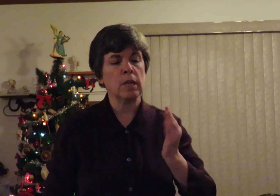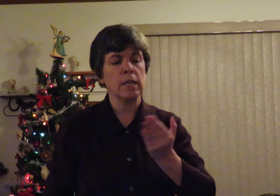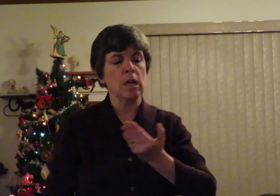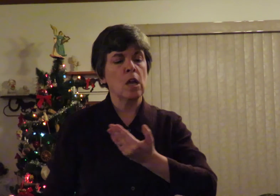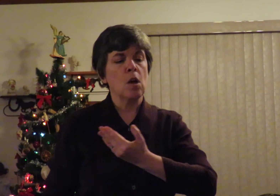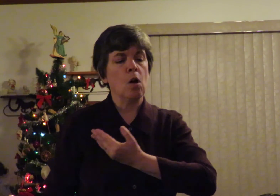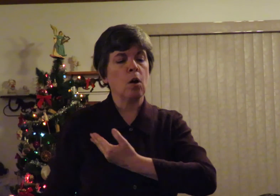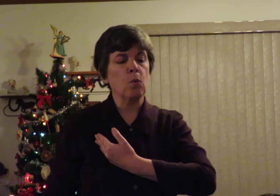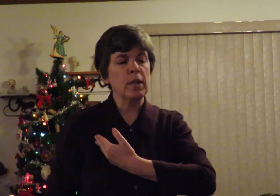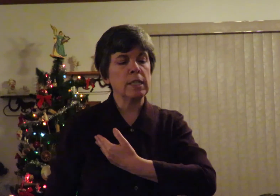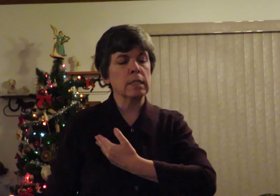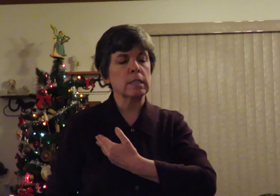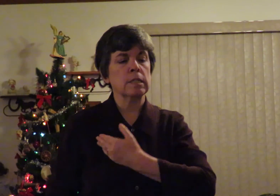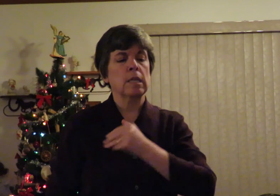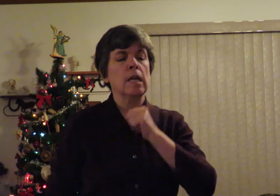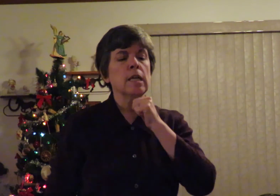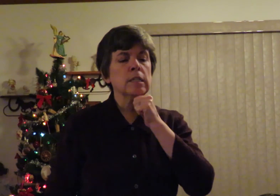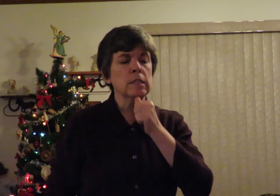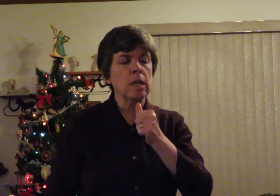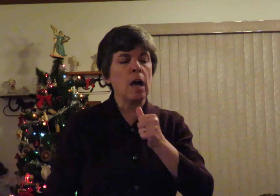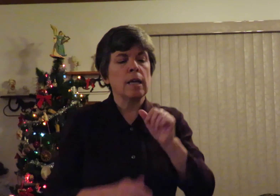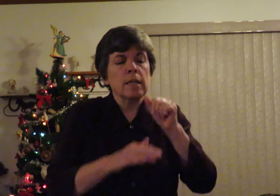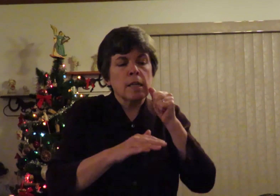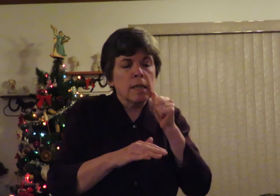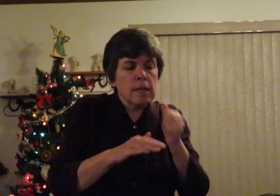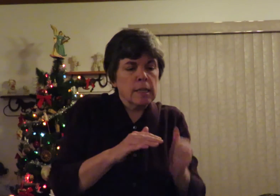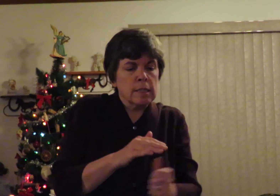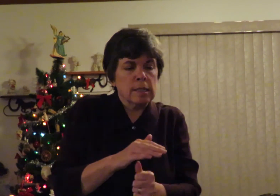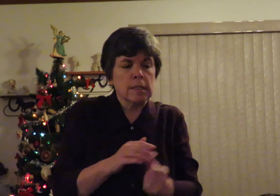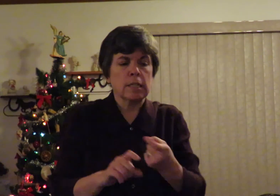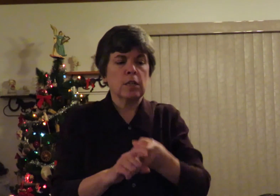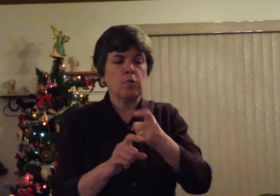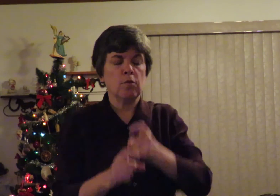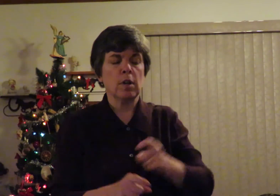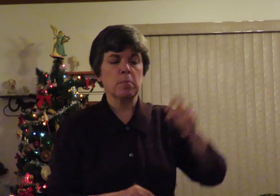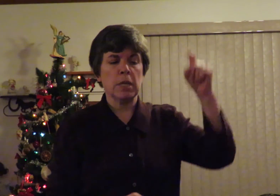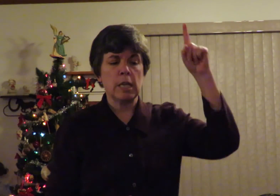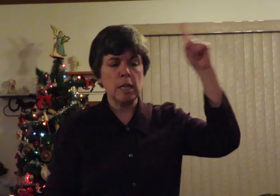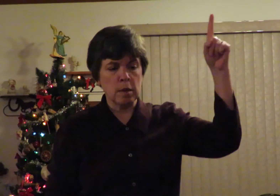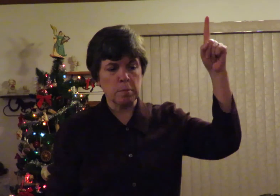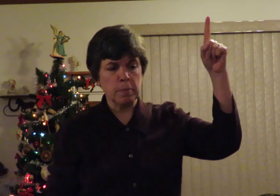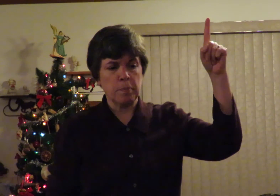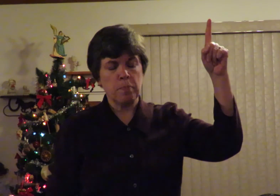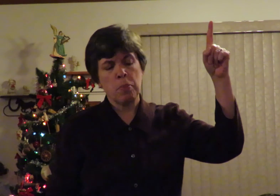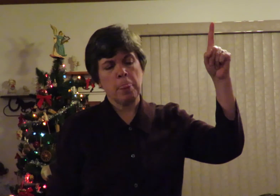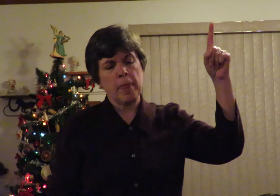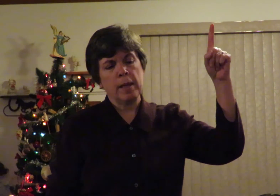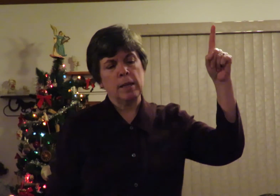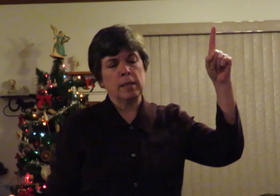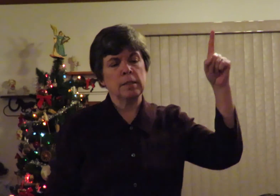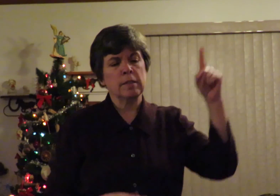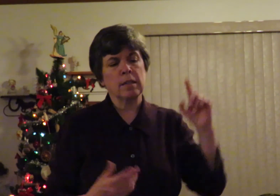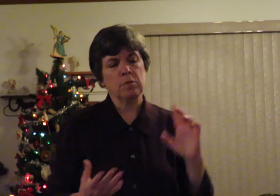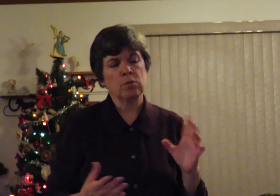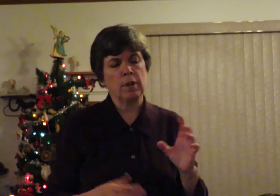say, our weakness not hidden from him, instead of